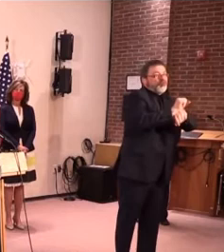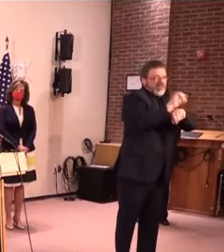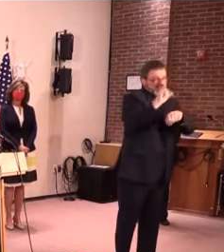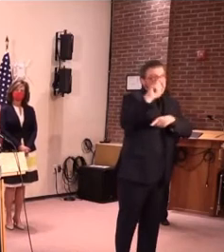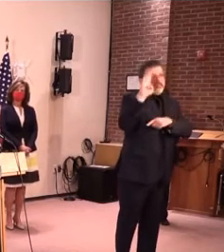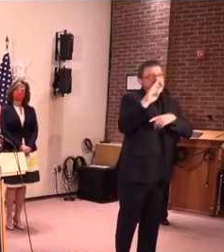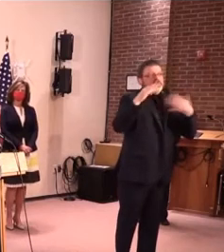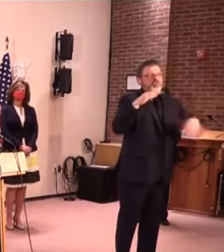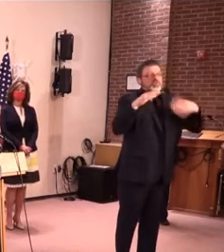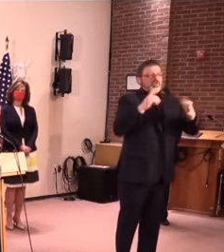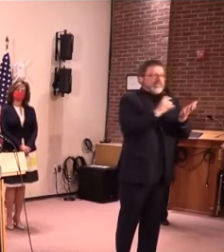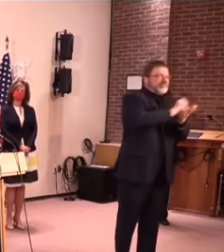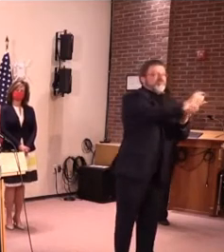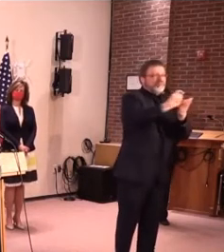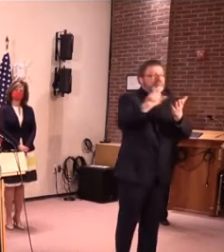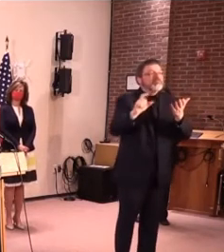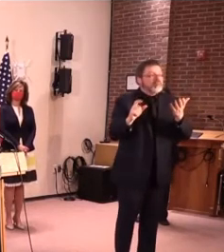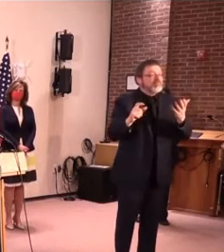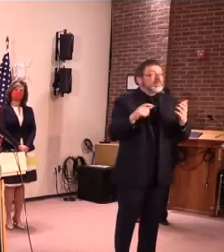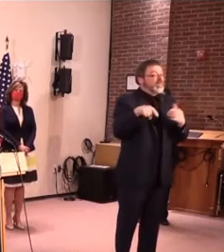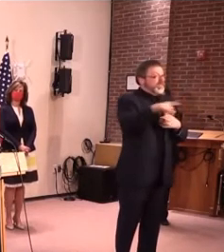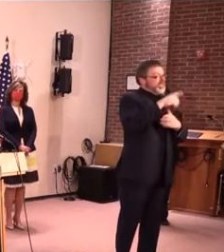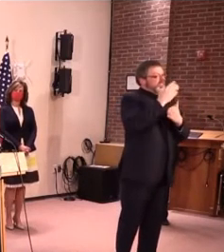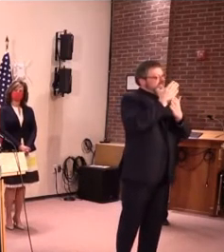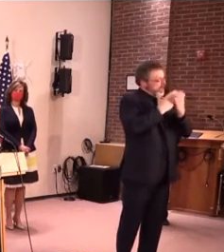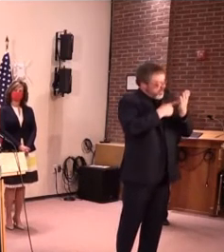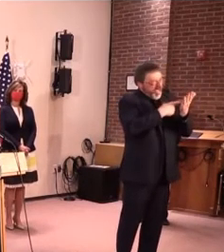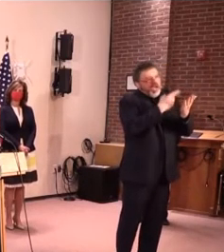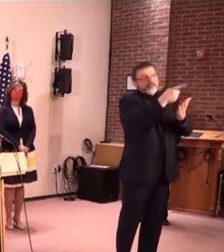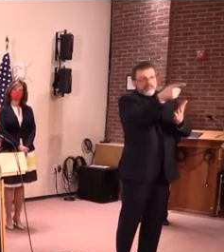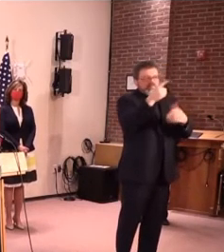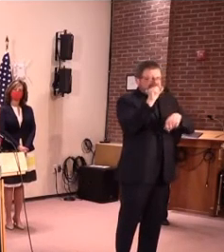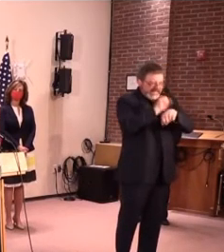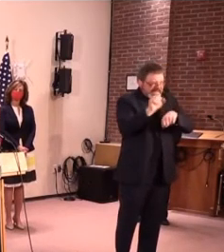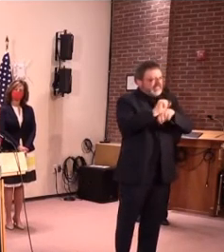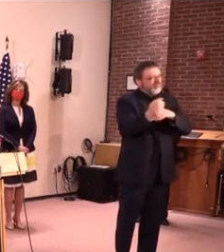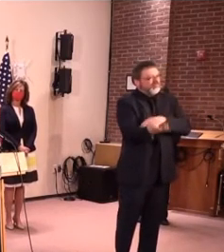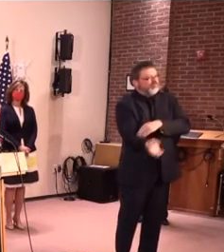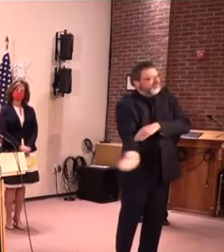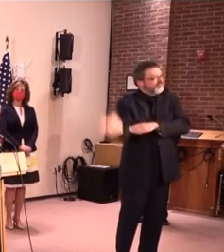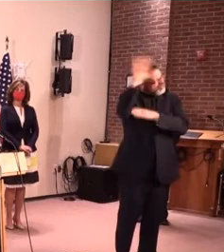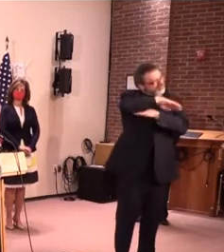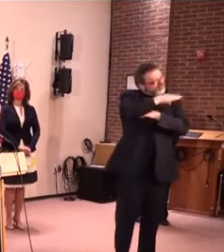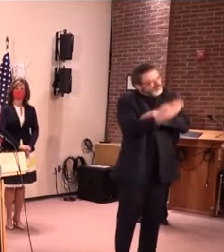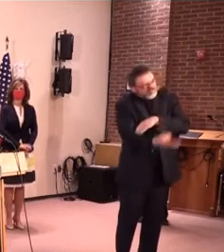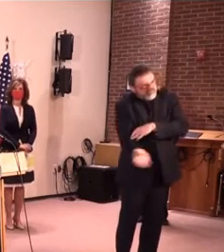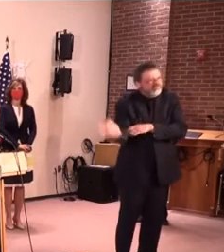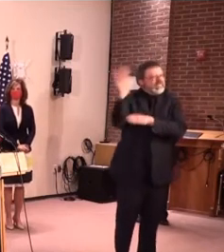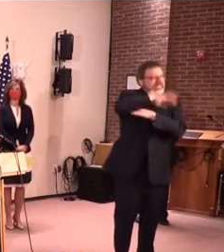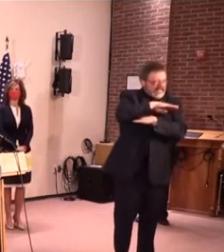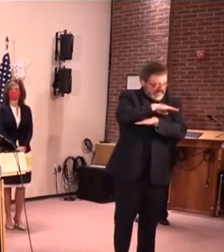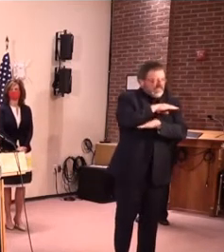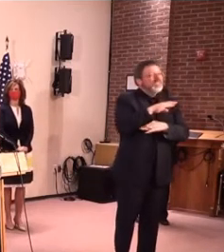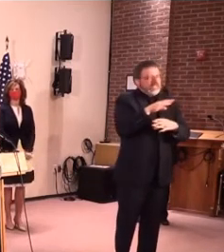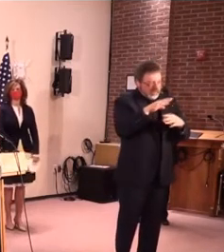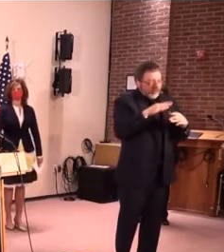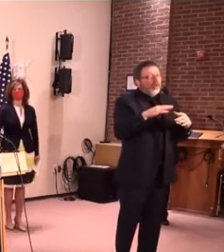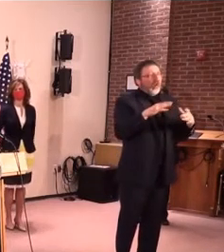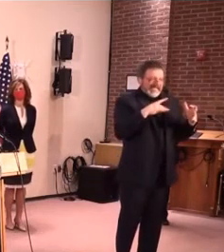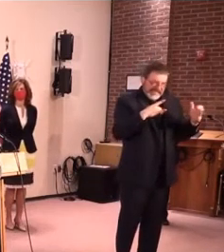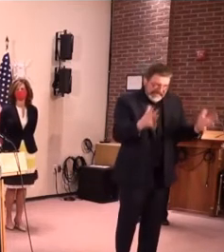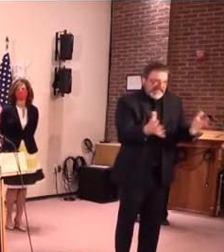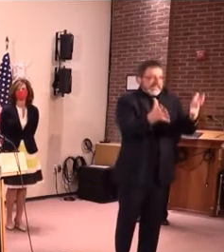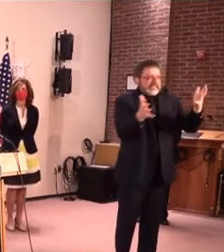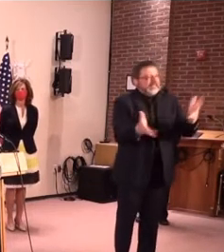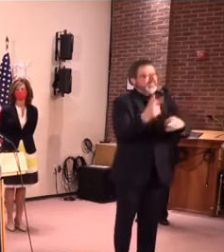week in those early days. But as much as we appreciate and value the support and relief at the federal level,